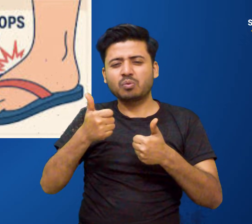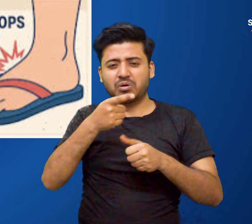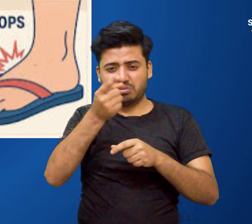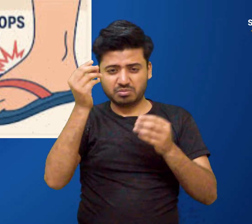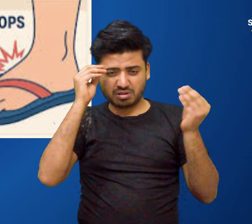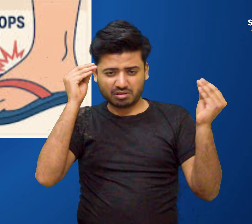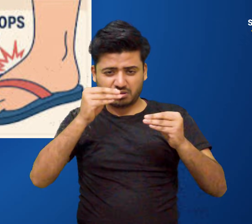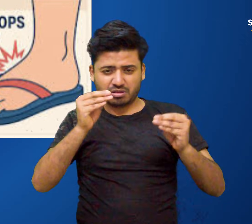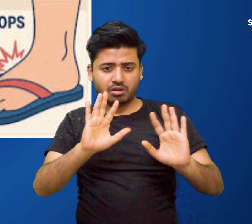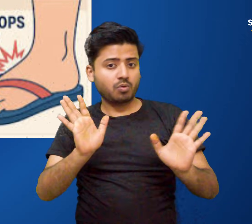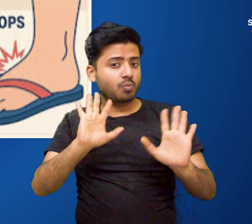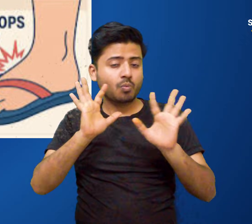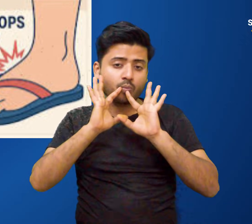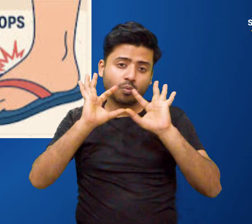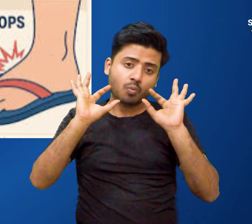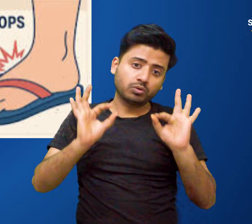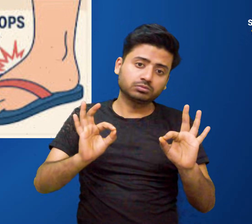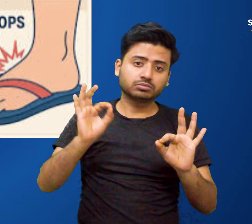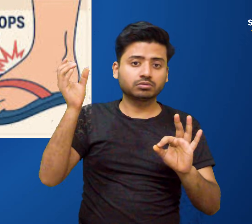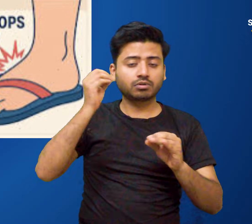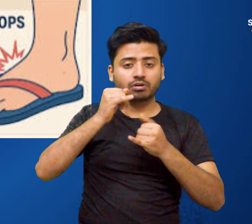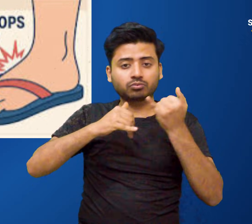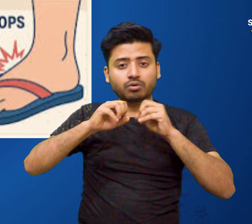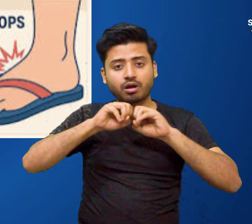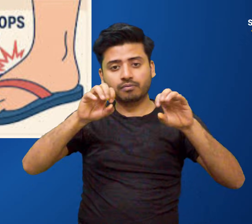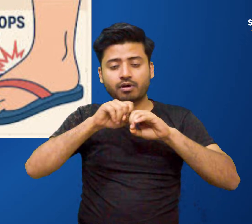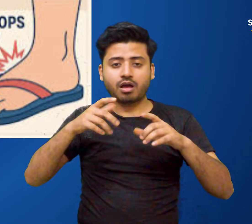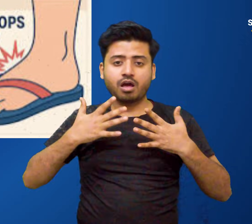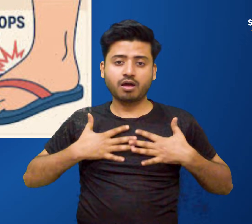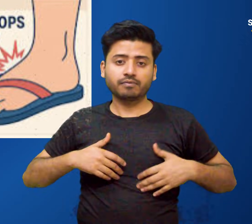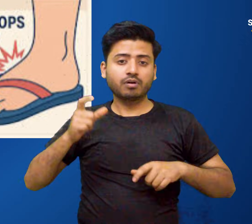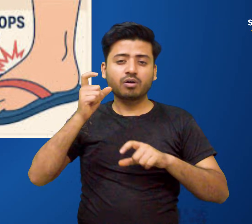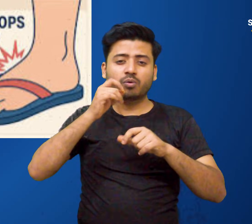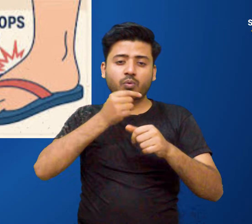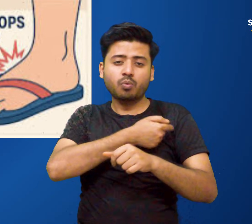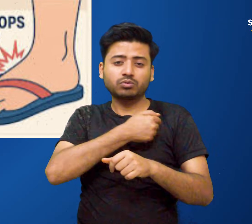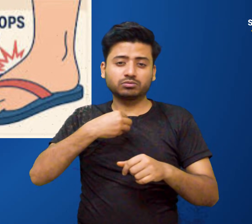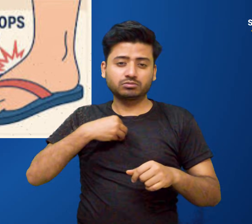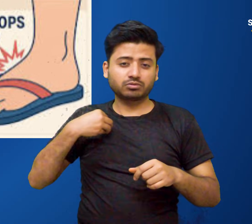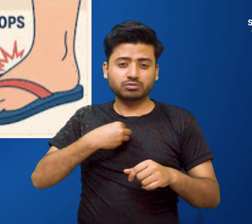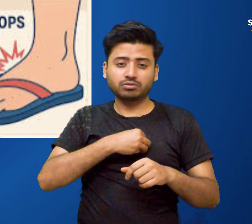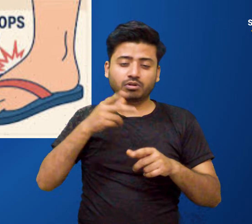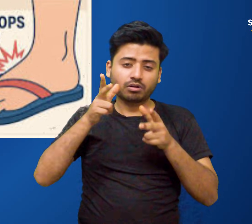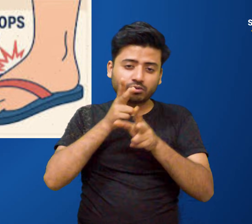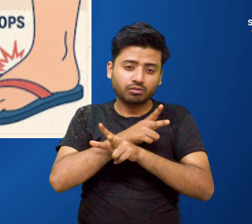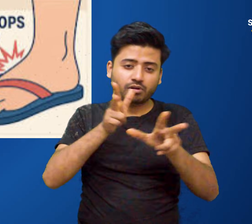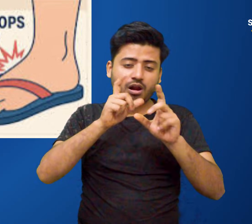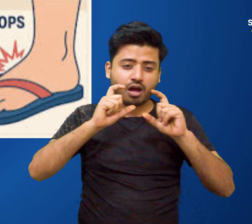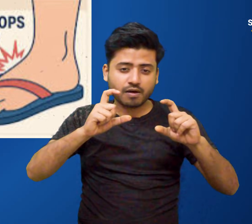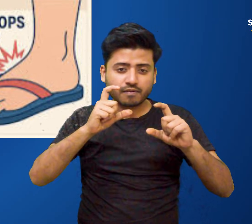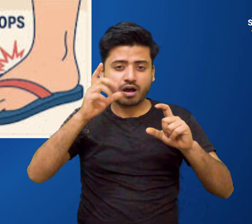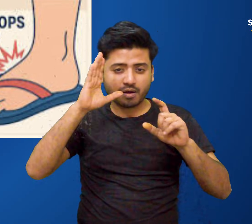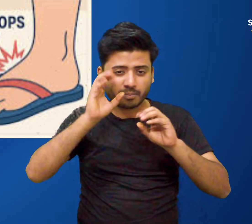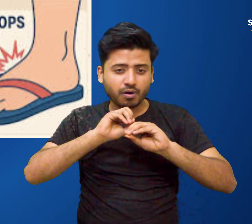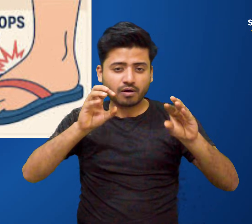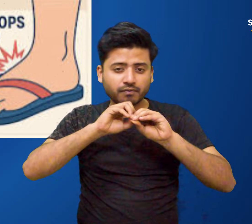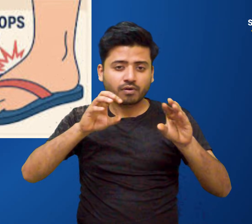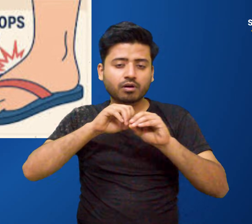footbeds, which offer better stability while keeping your feet cool. While the concerns about chemicals in foam footwear like Crocs are gaining